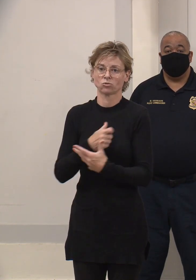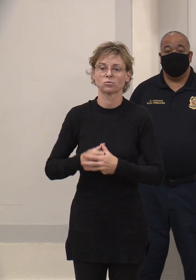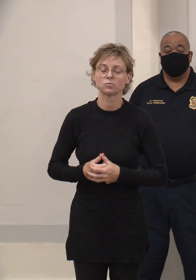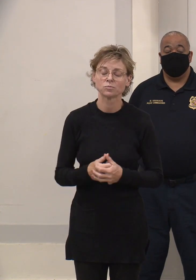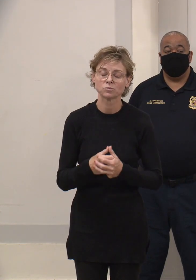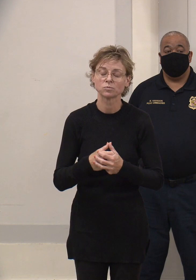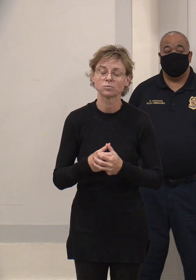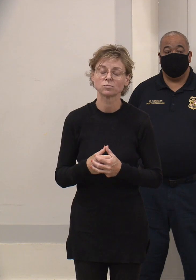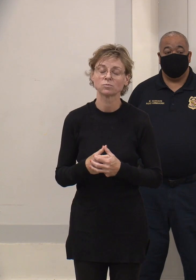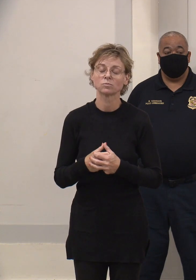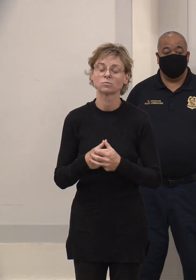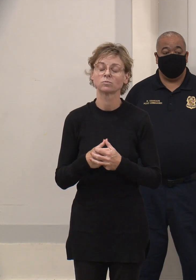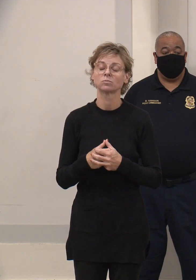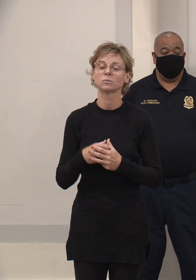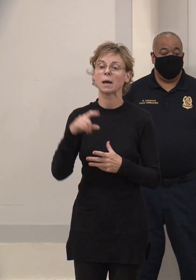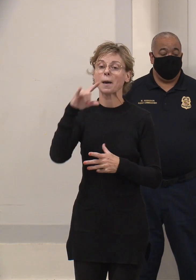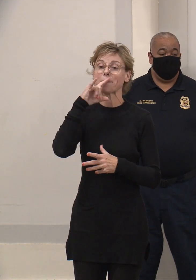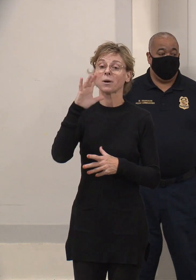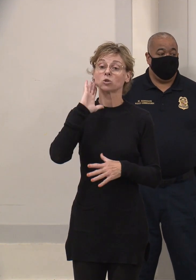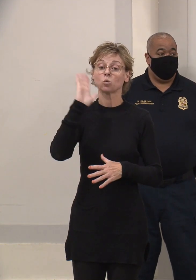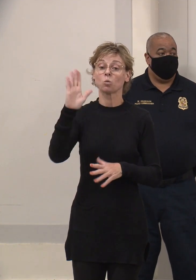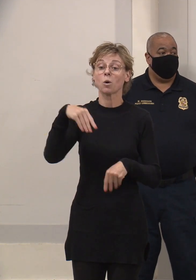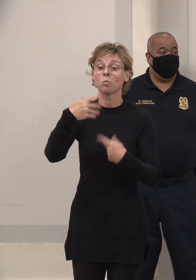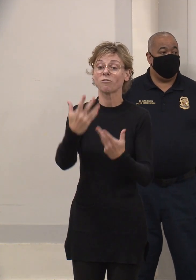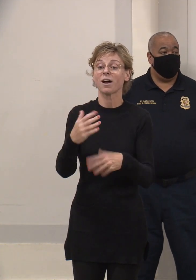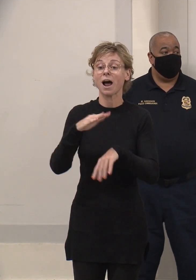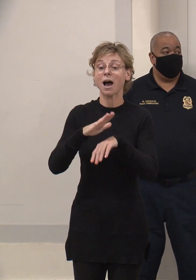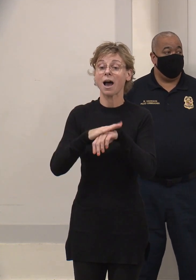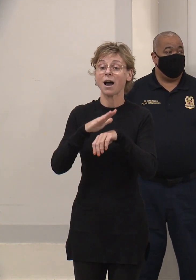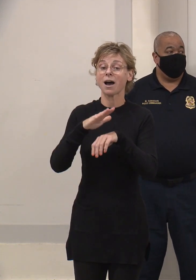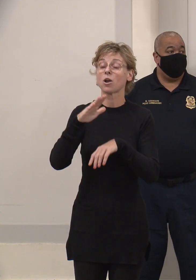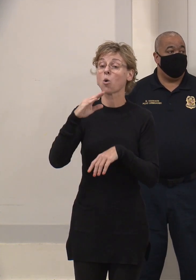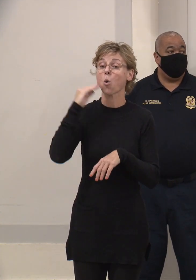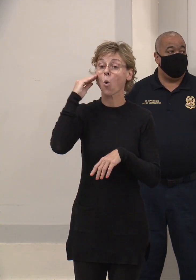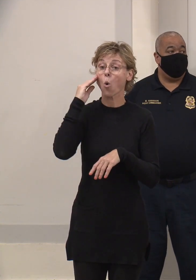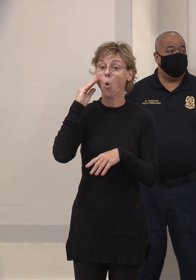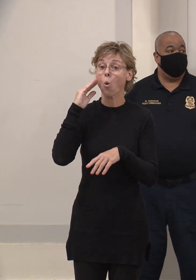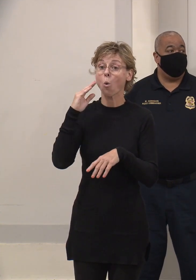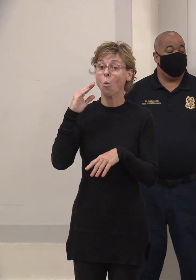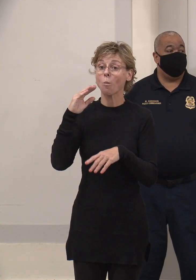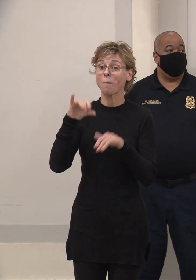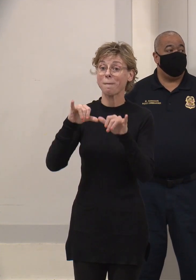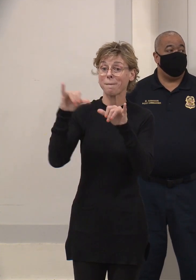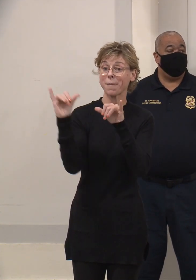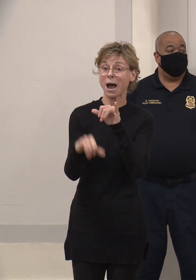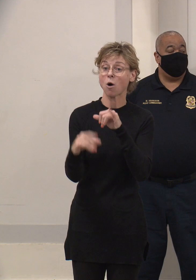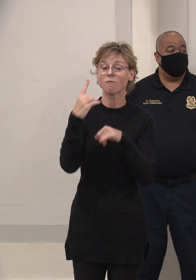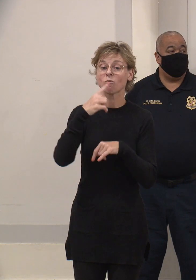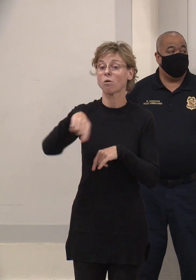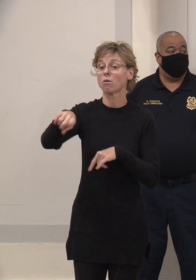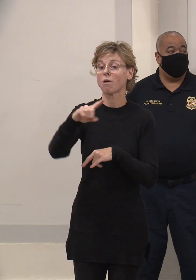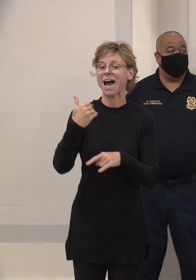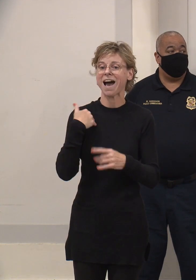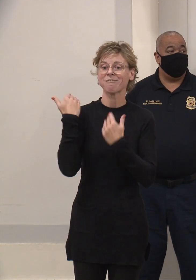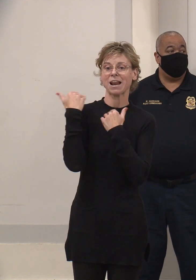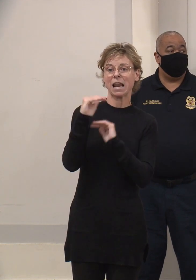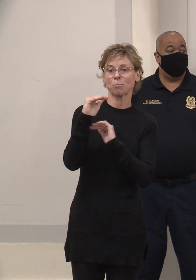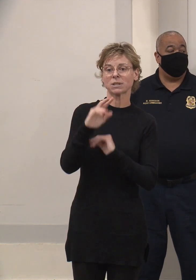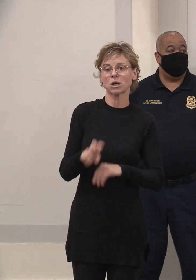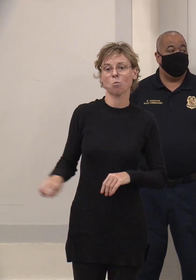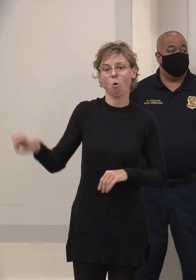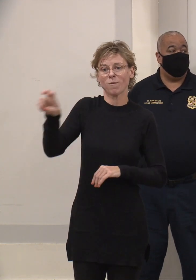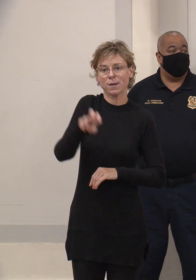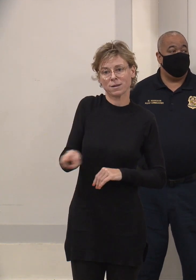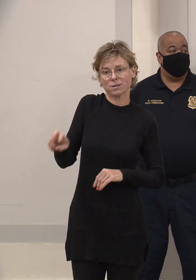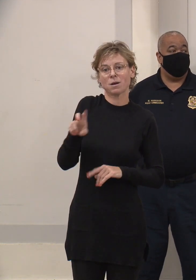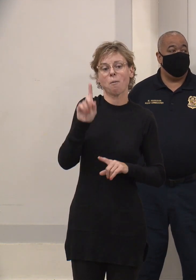be available through the homebound vaccination program for children and/or their caregivers who are mobility limited and need to get vaccinated